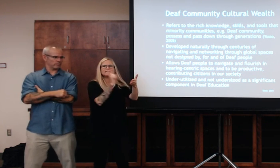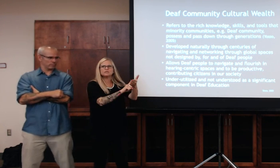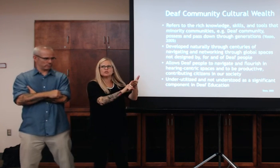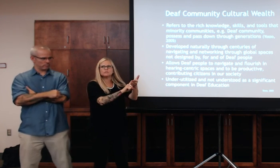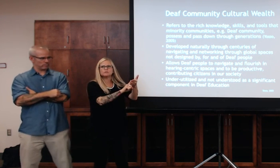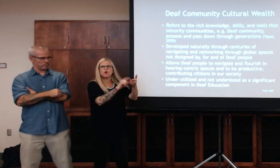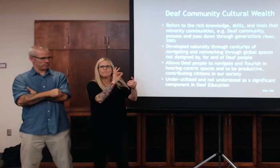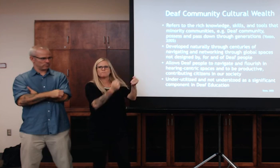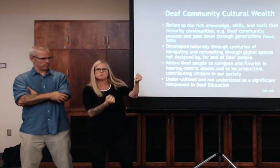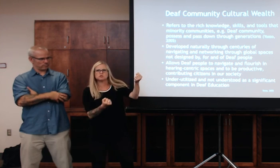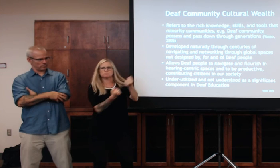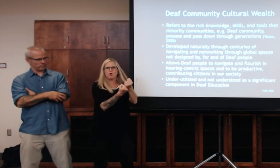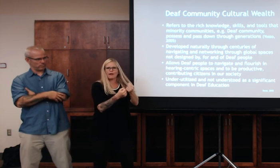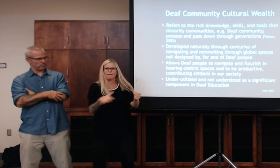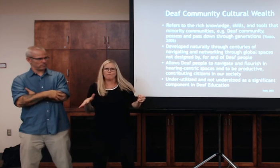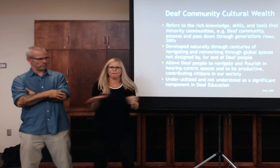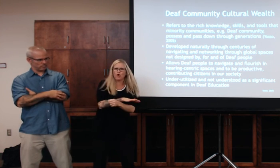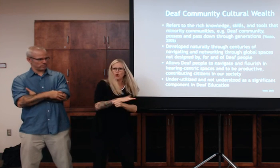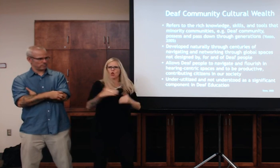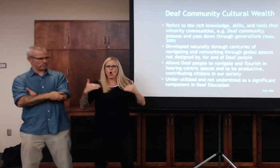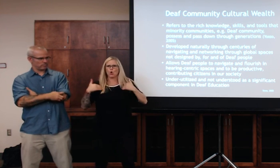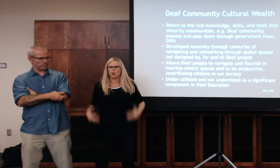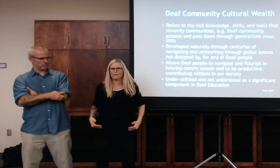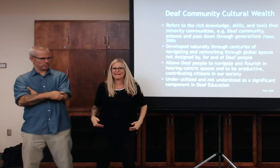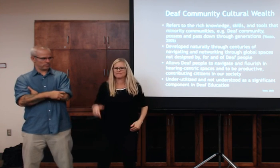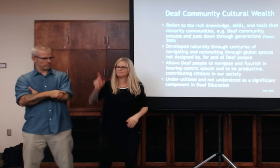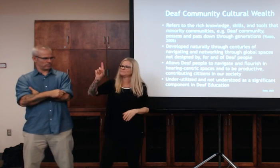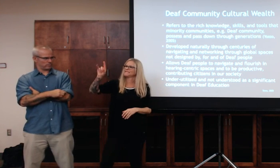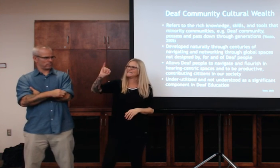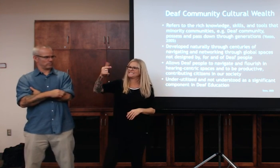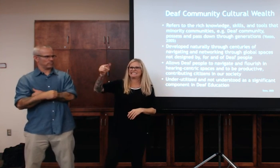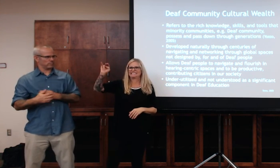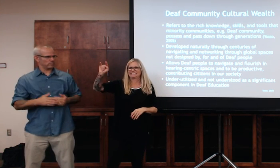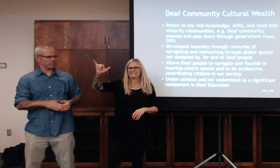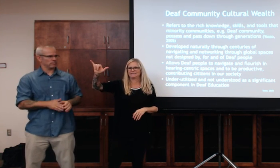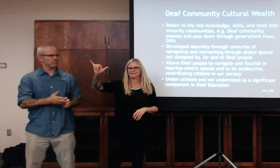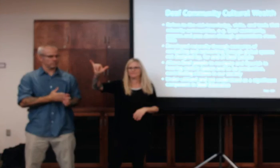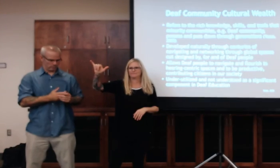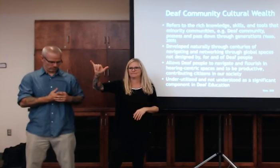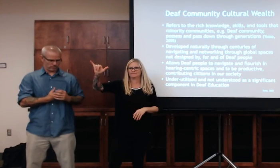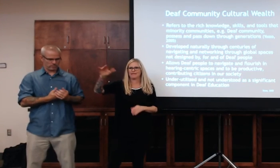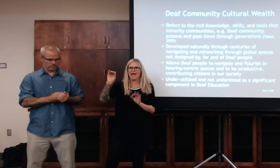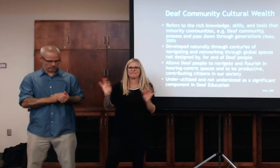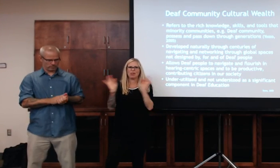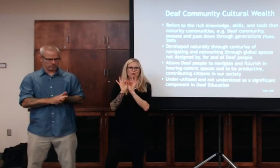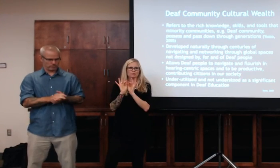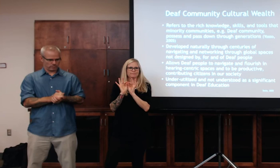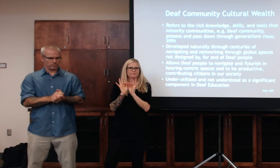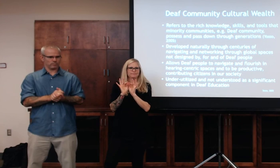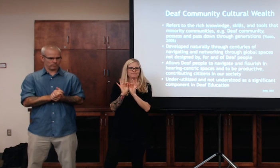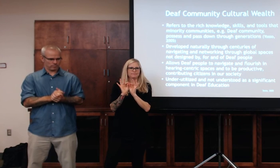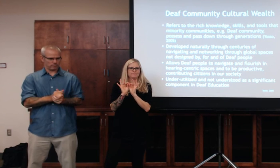With, of course, recognition of full support of the full human dignity and value